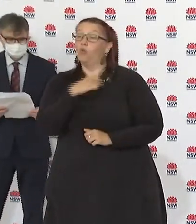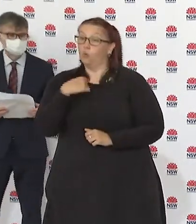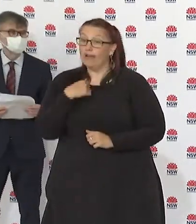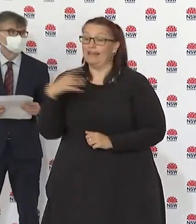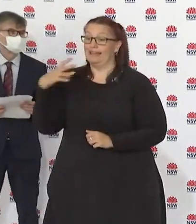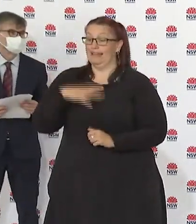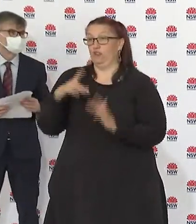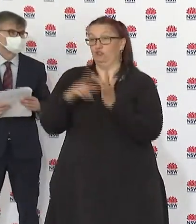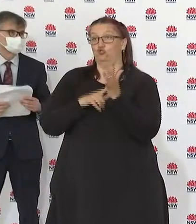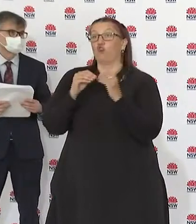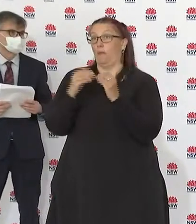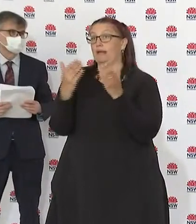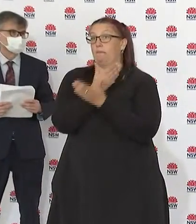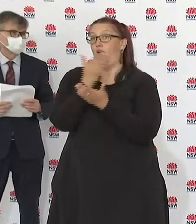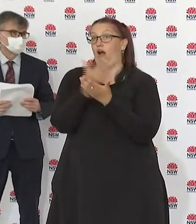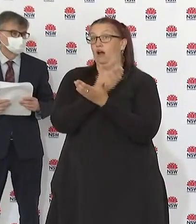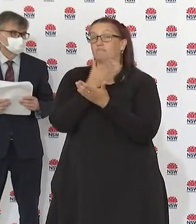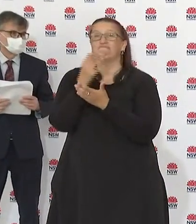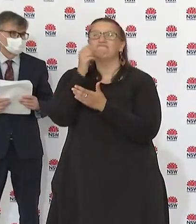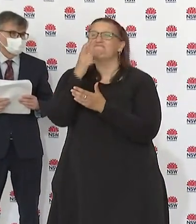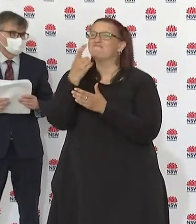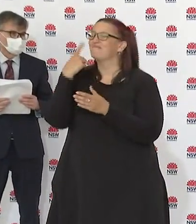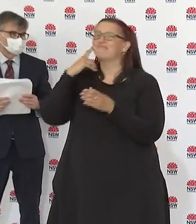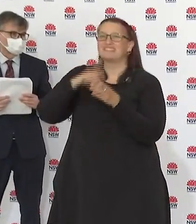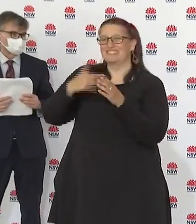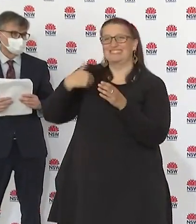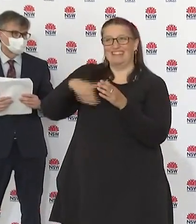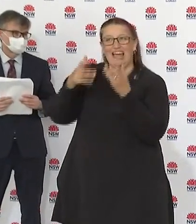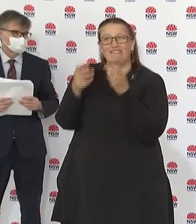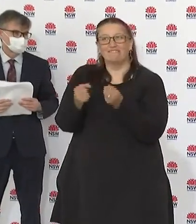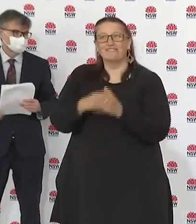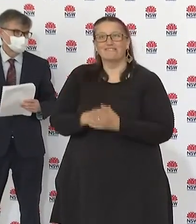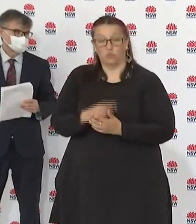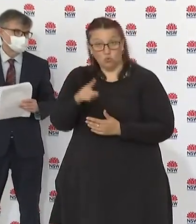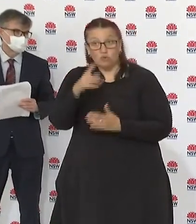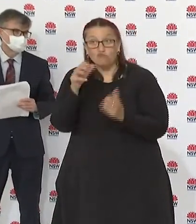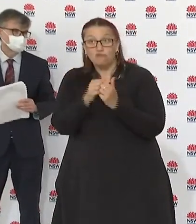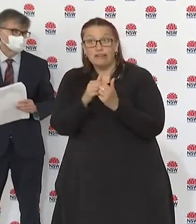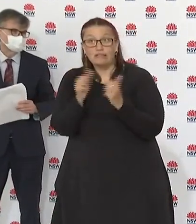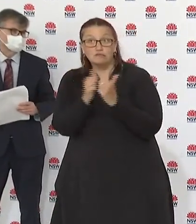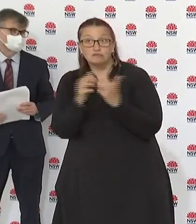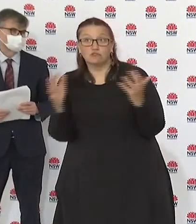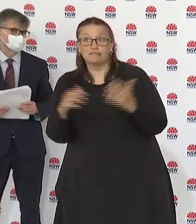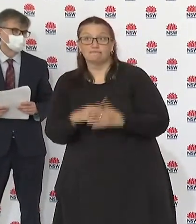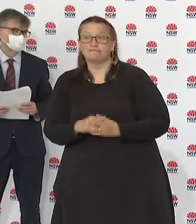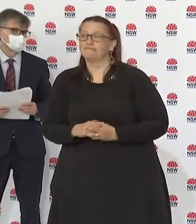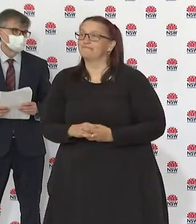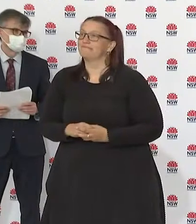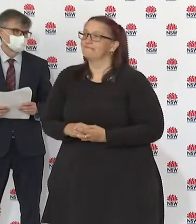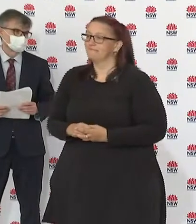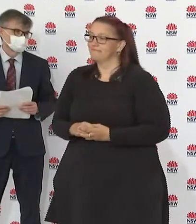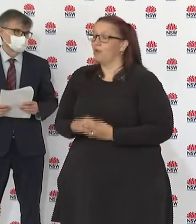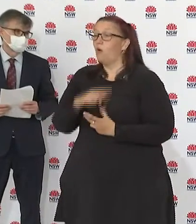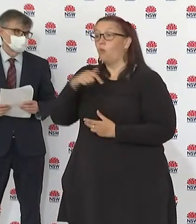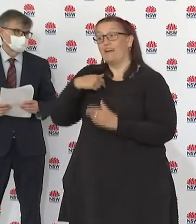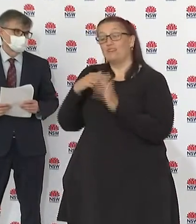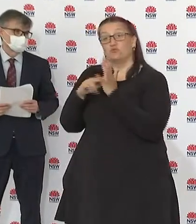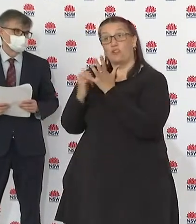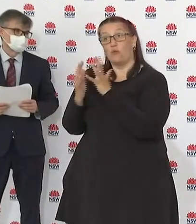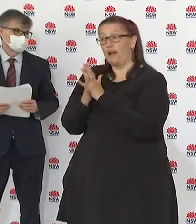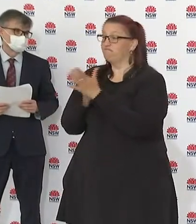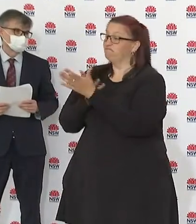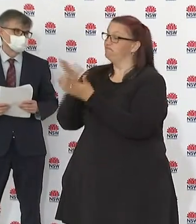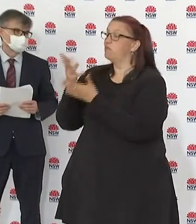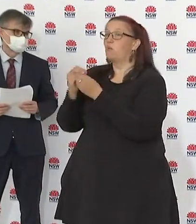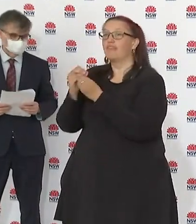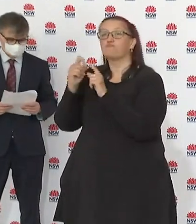needs JobKeeper? Well, look, can I just say the New South Wales government continues to talk to the Commonwealth about making sure that we have the right